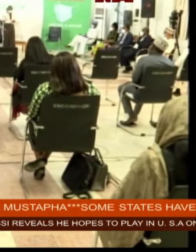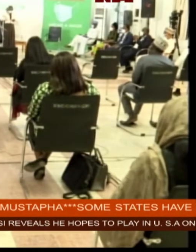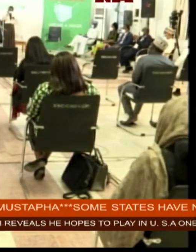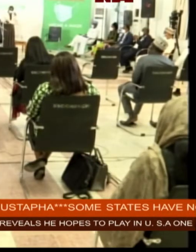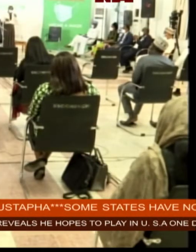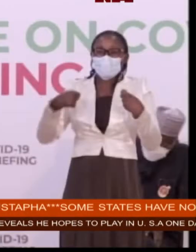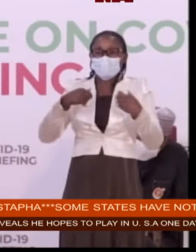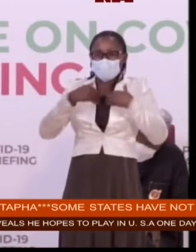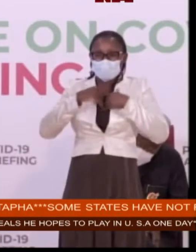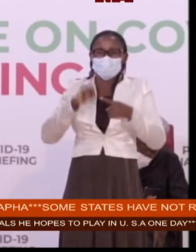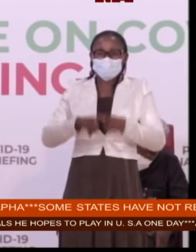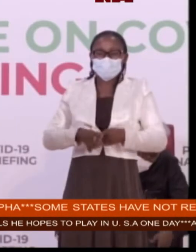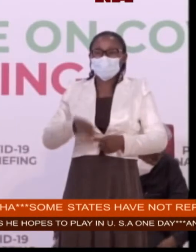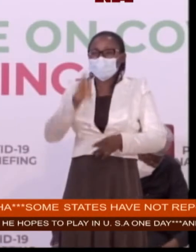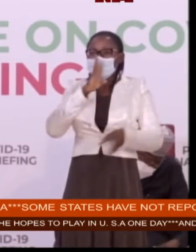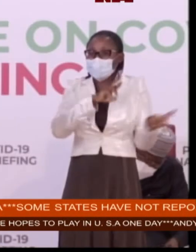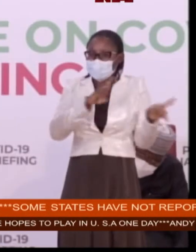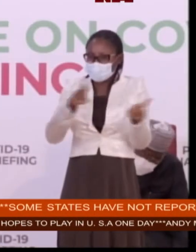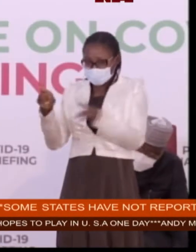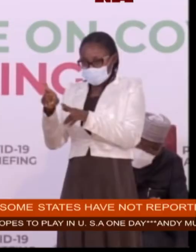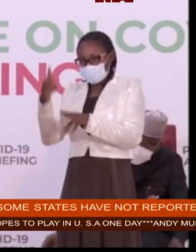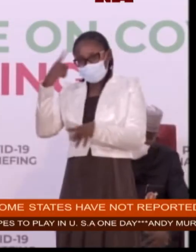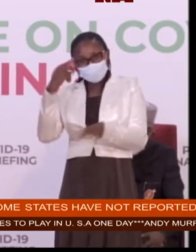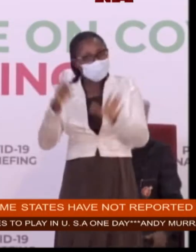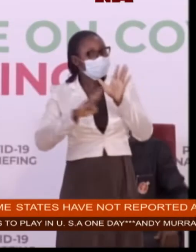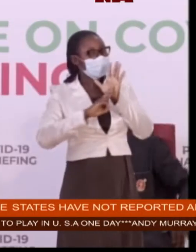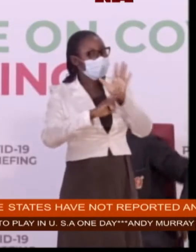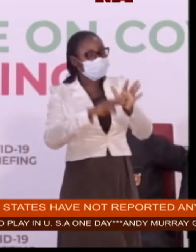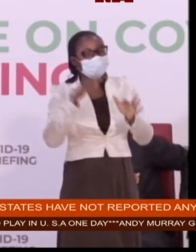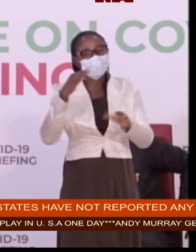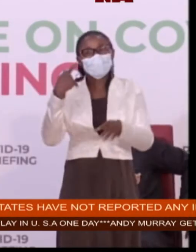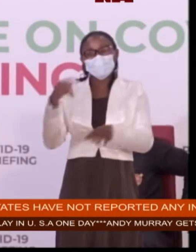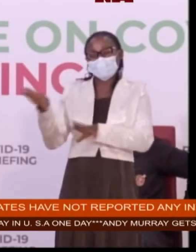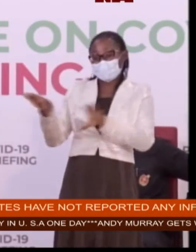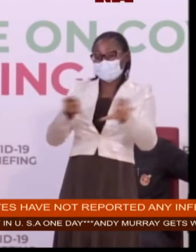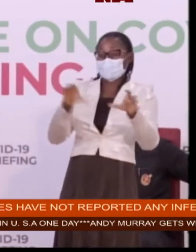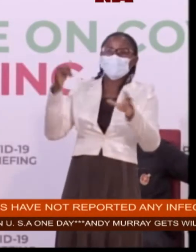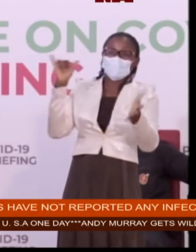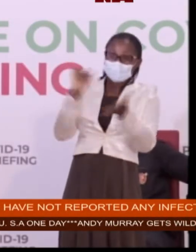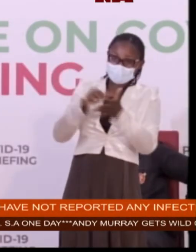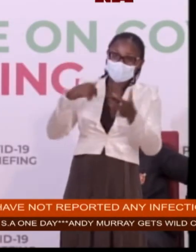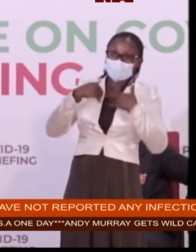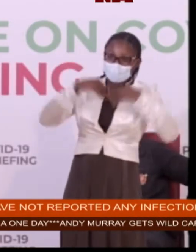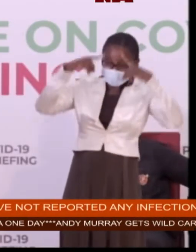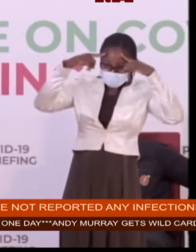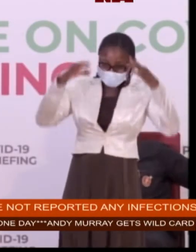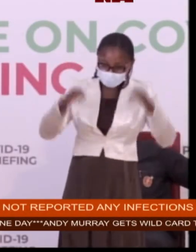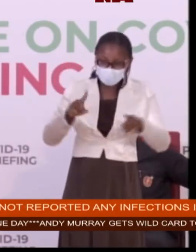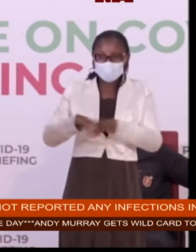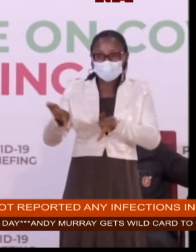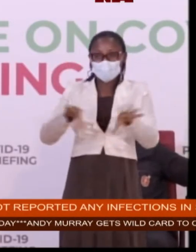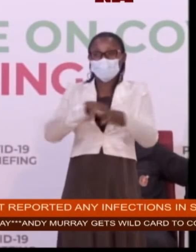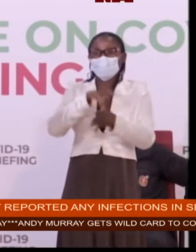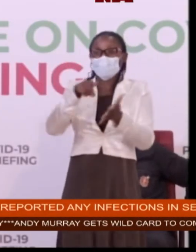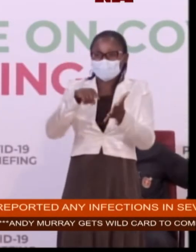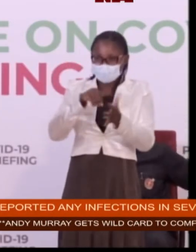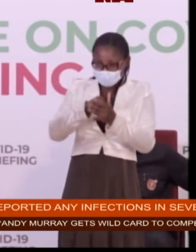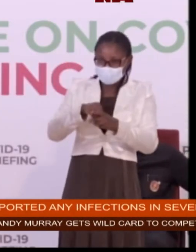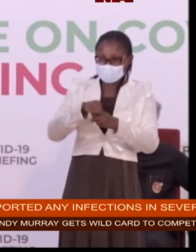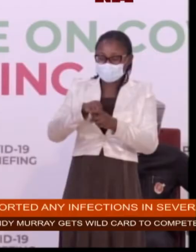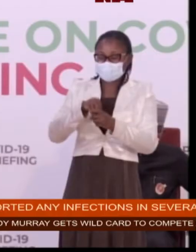to brace ourselves for the consequences of the activities that we have decided to carry out in